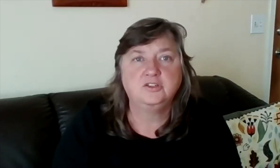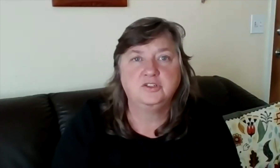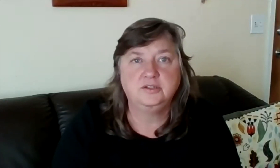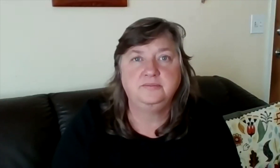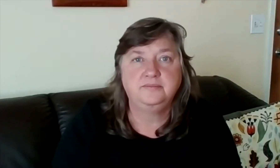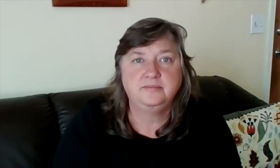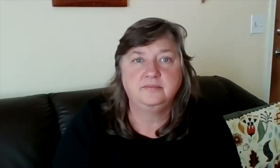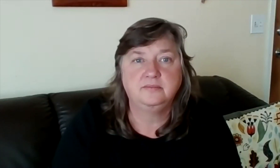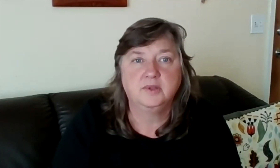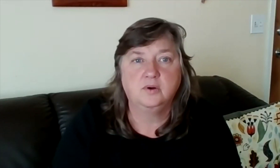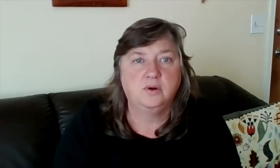understood, or